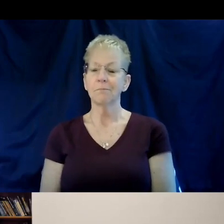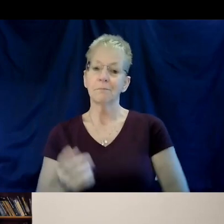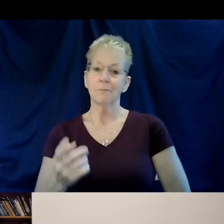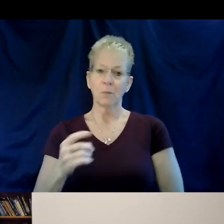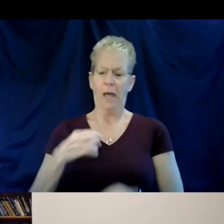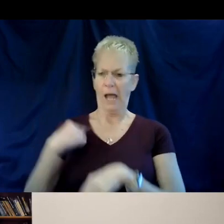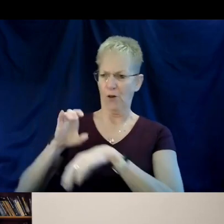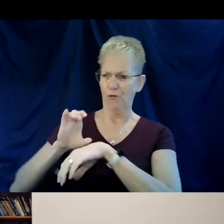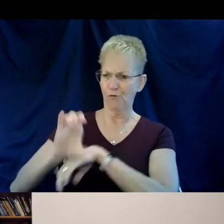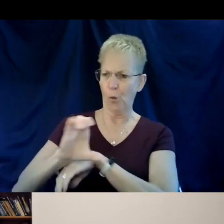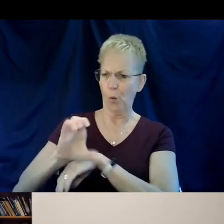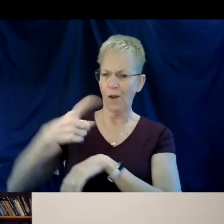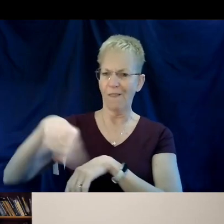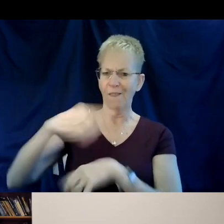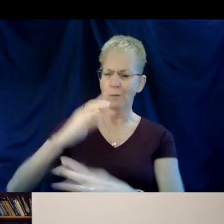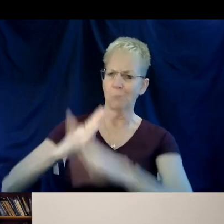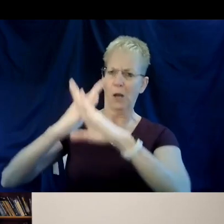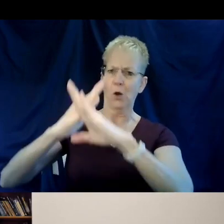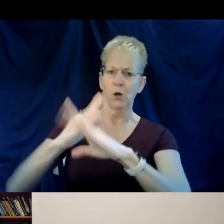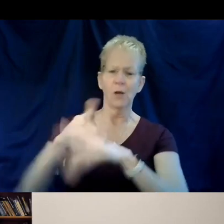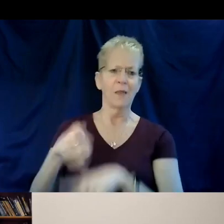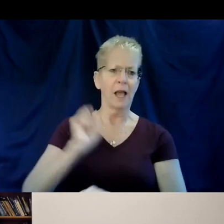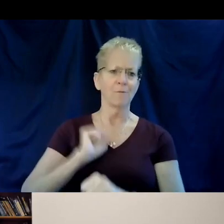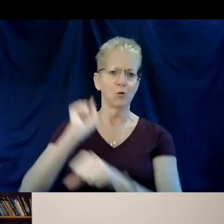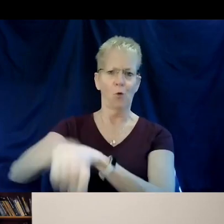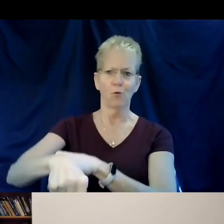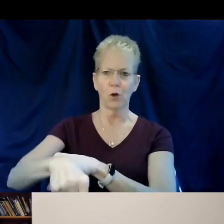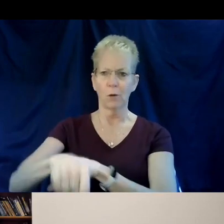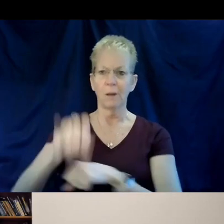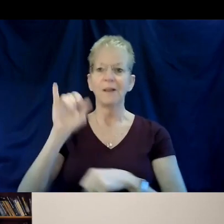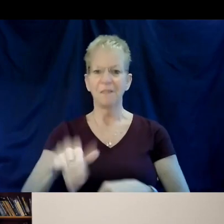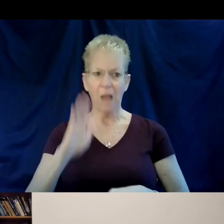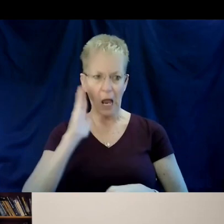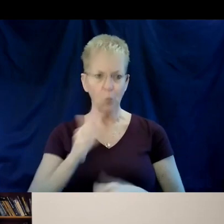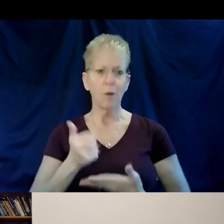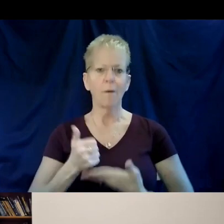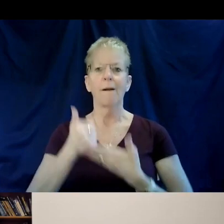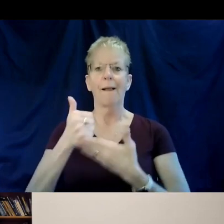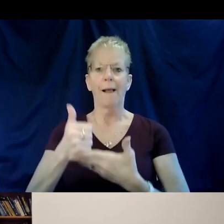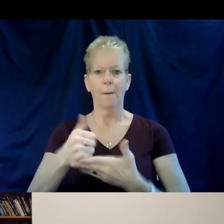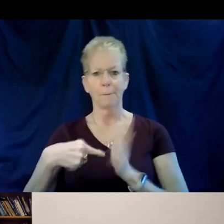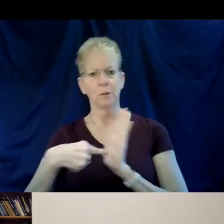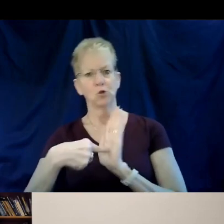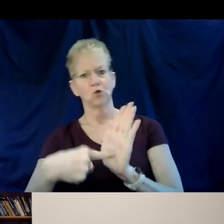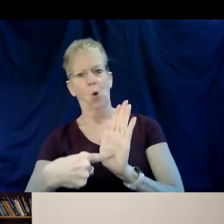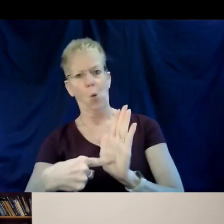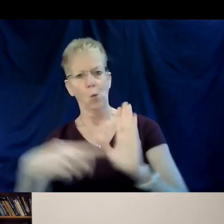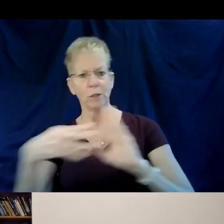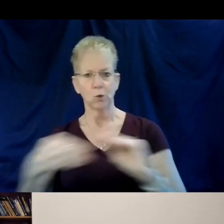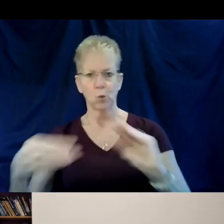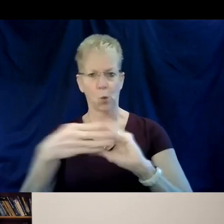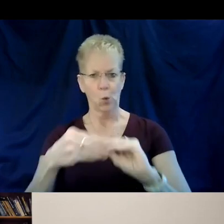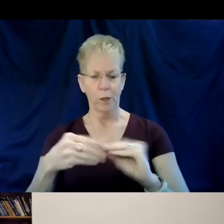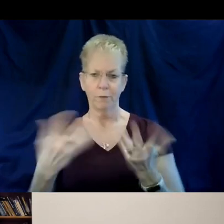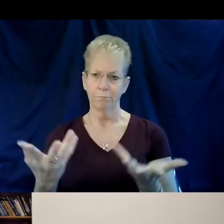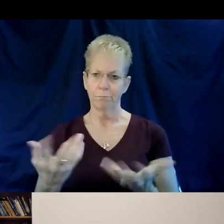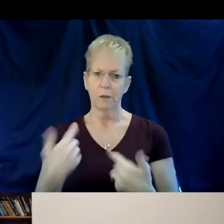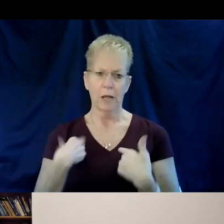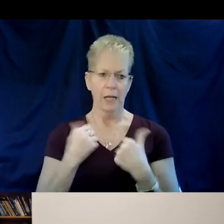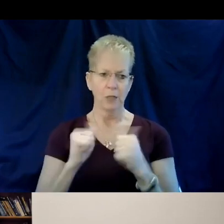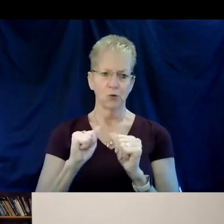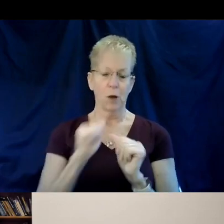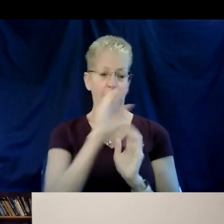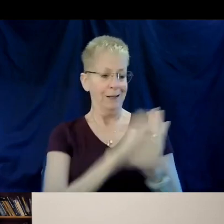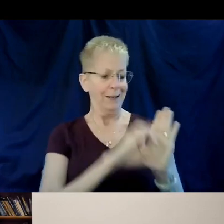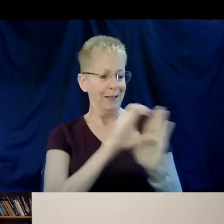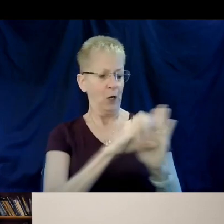an obstacle on them that they have to overcome, and that will reveal something about them because I try to keep the